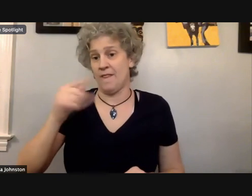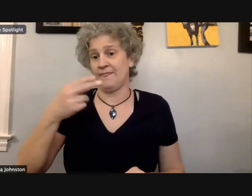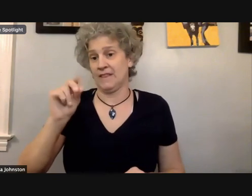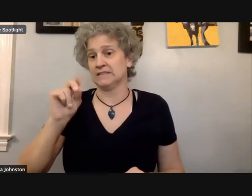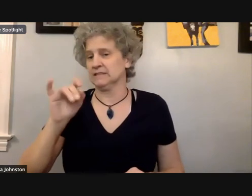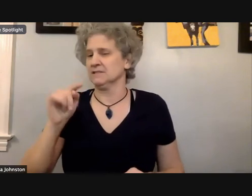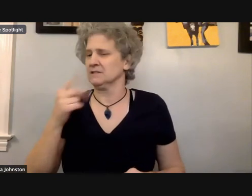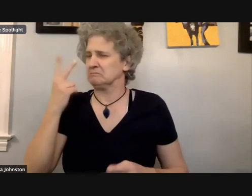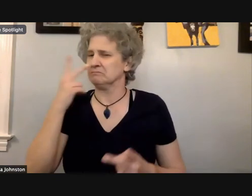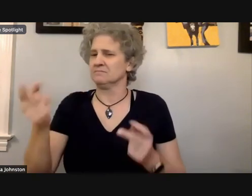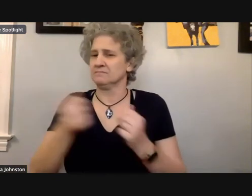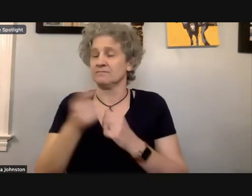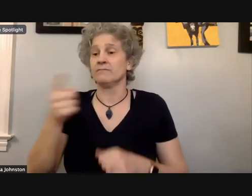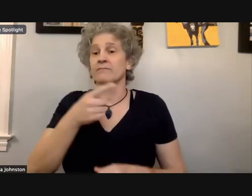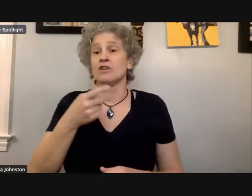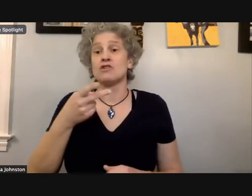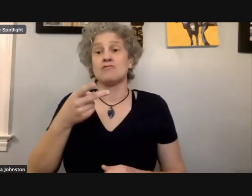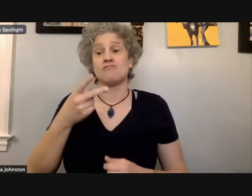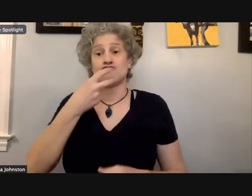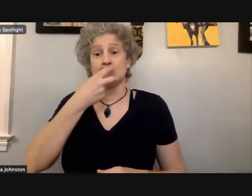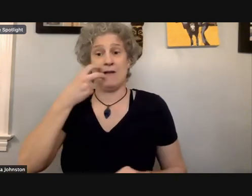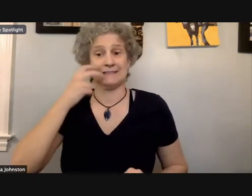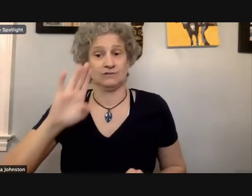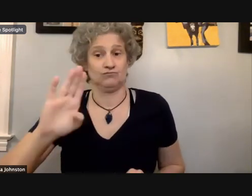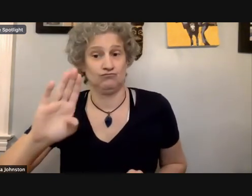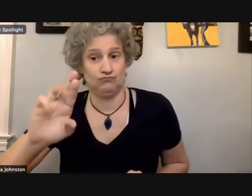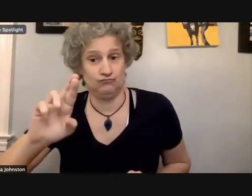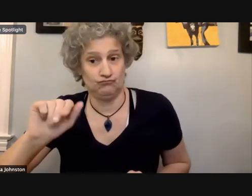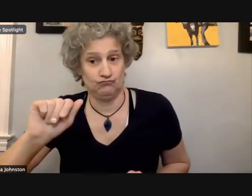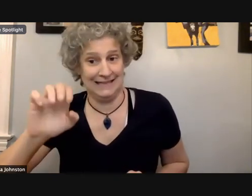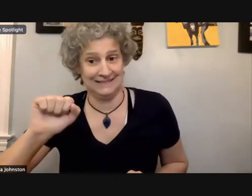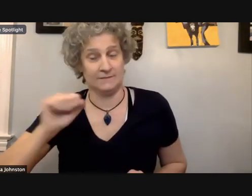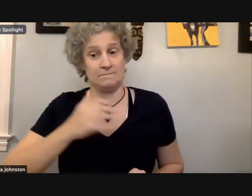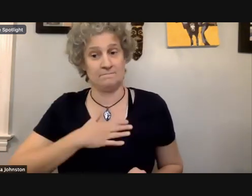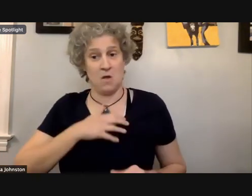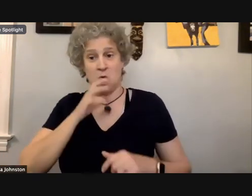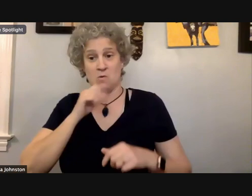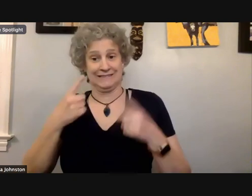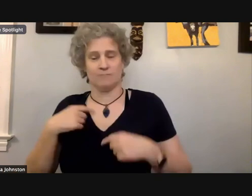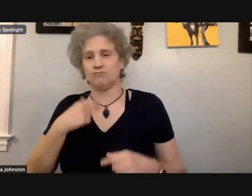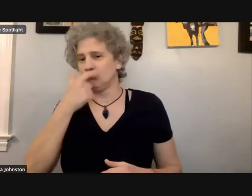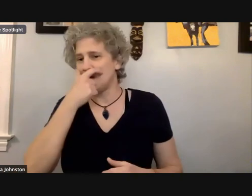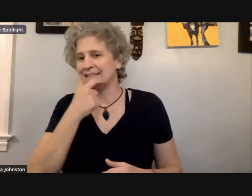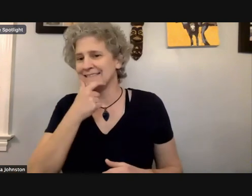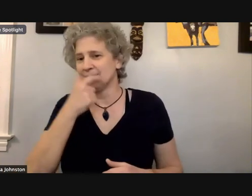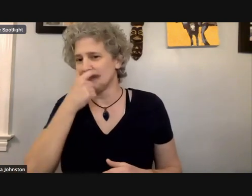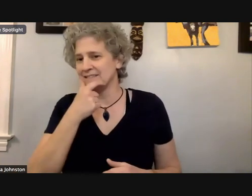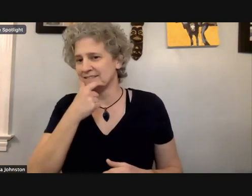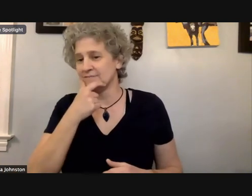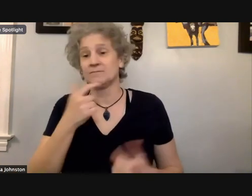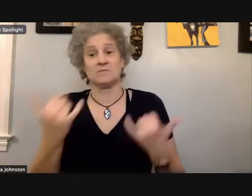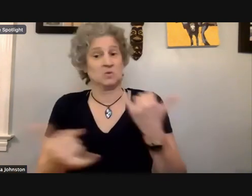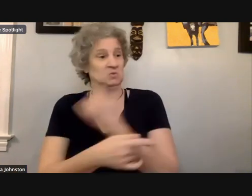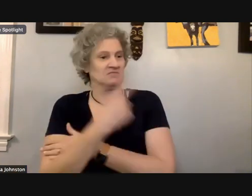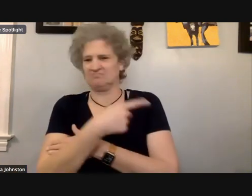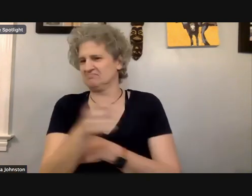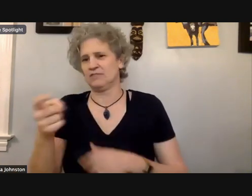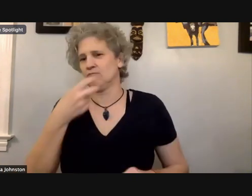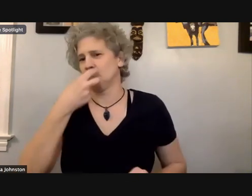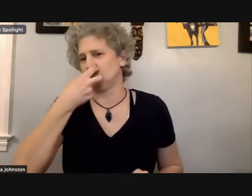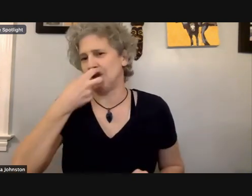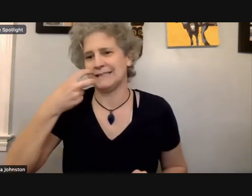Okay, orthodontia or orthodontist. What I see out there pretty often is this. This is braces. So our old sign was this